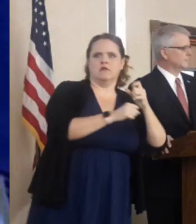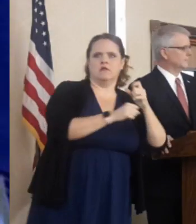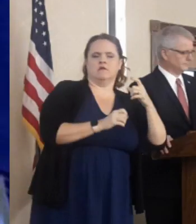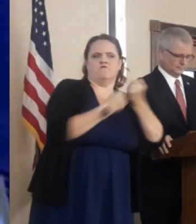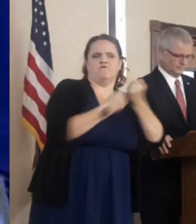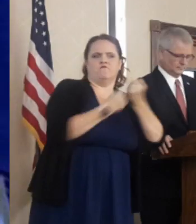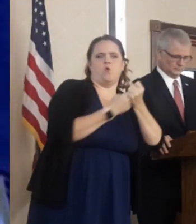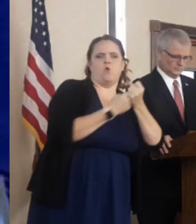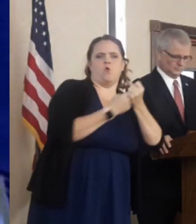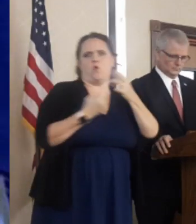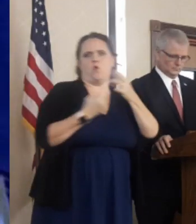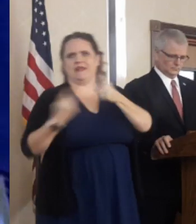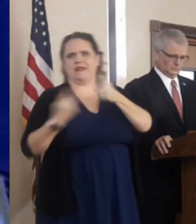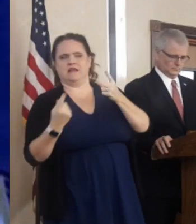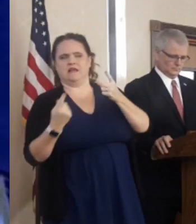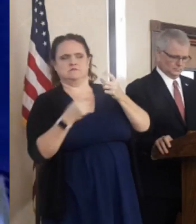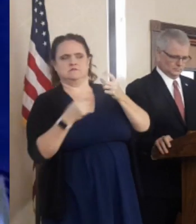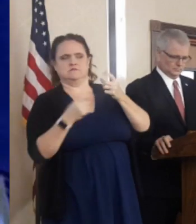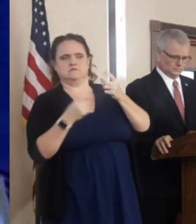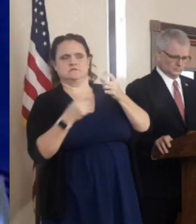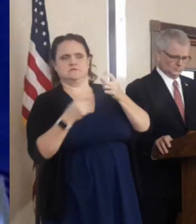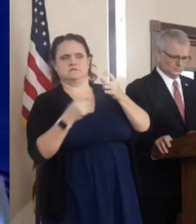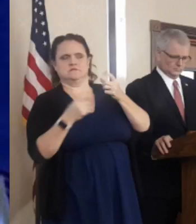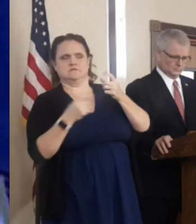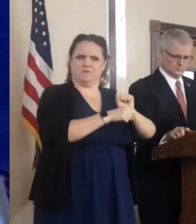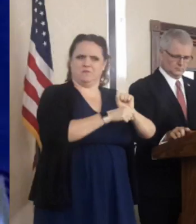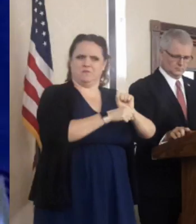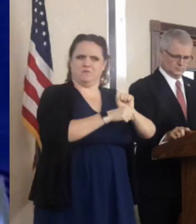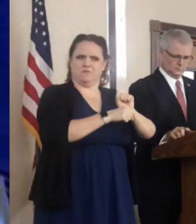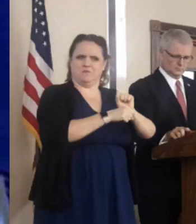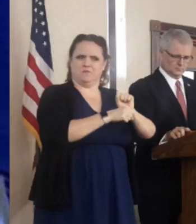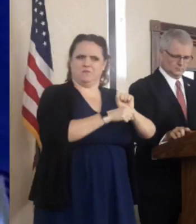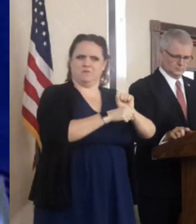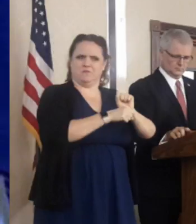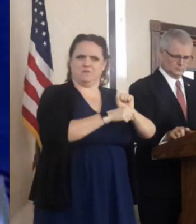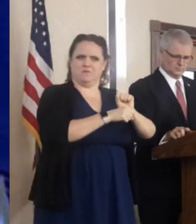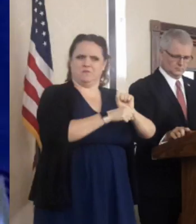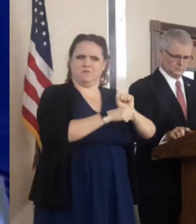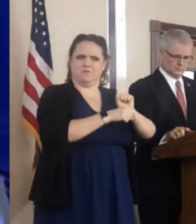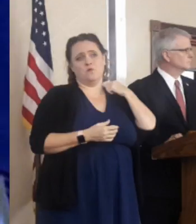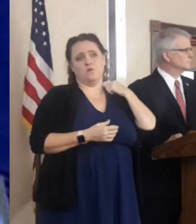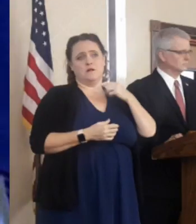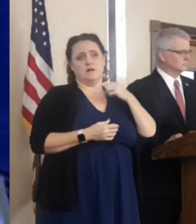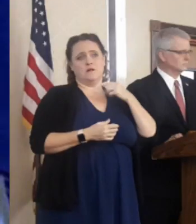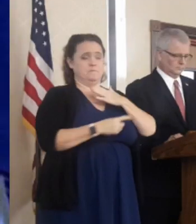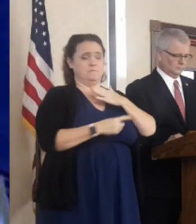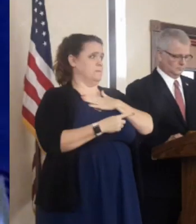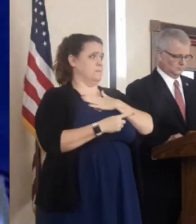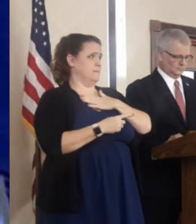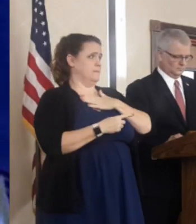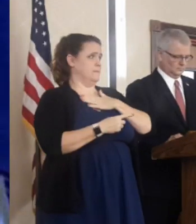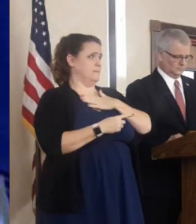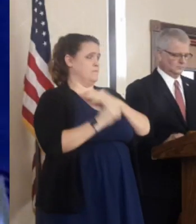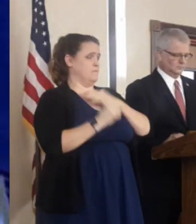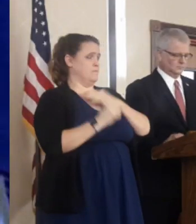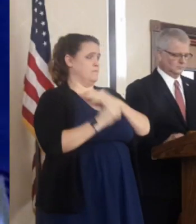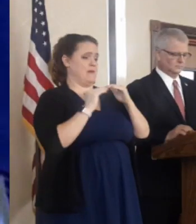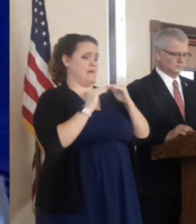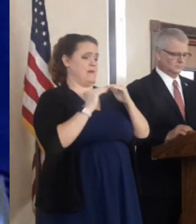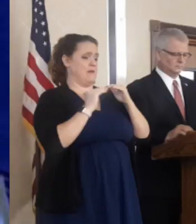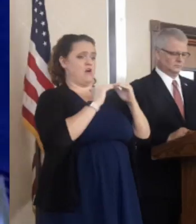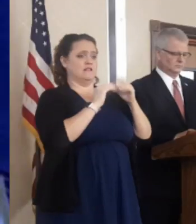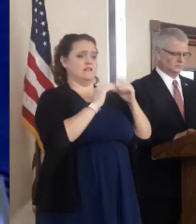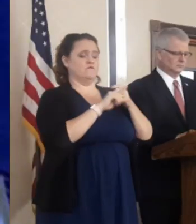employer. That's the concern expressed here. And further, to my colleague from the CRC